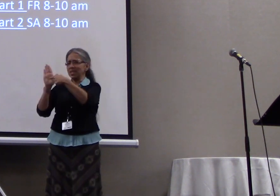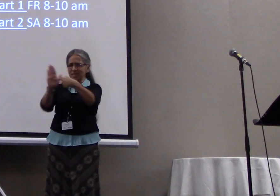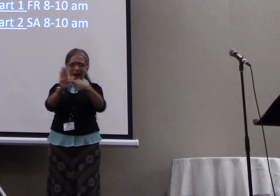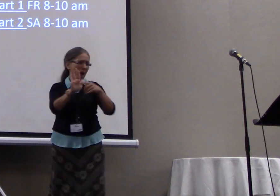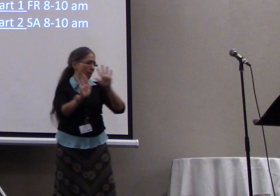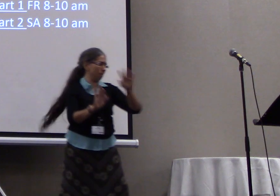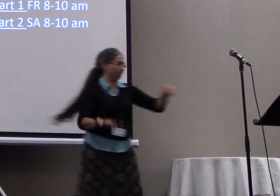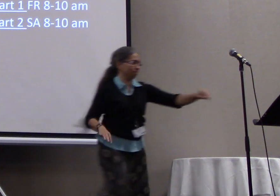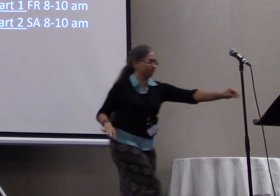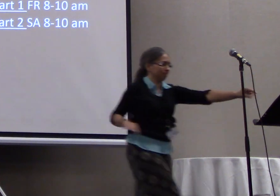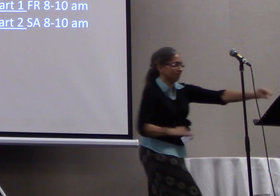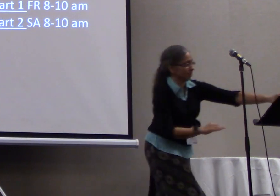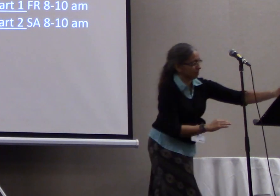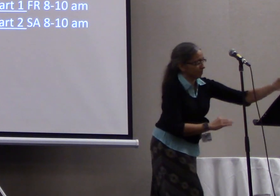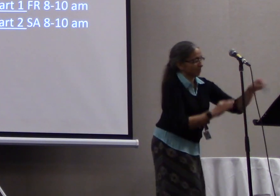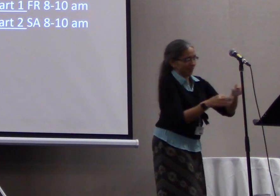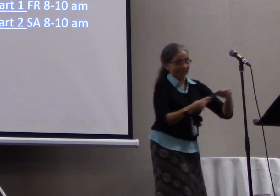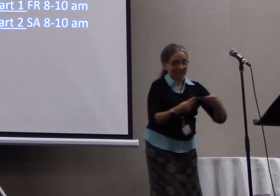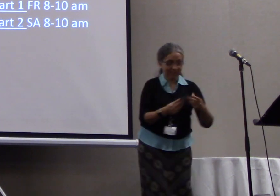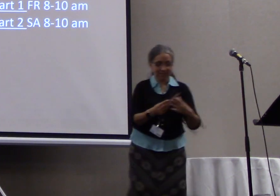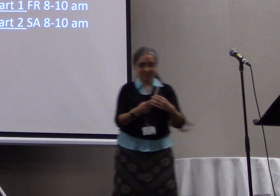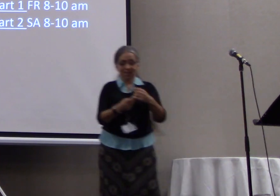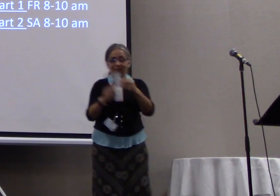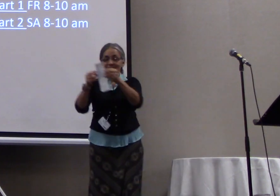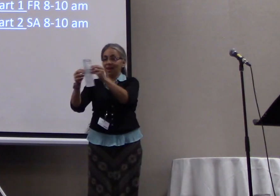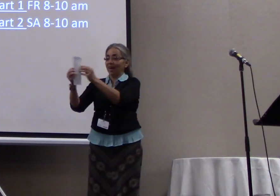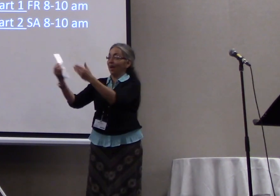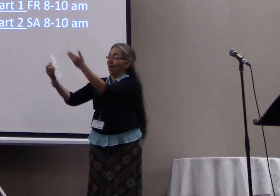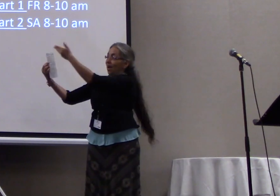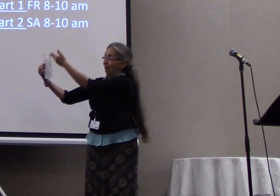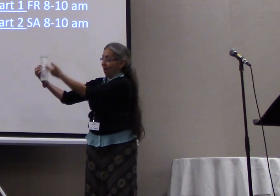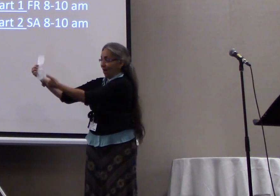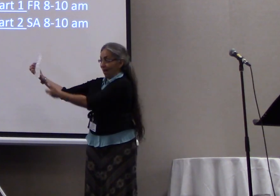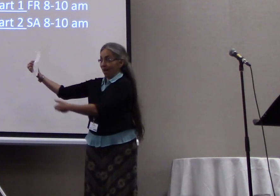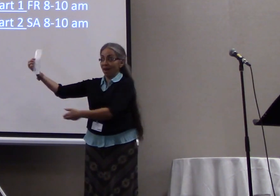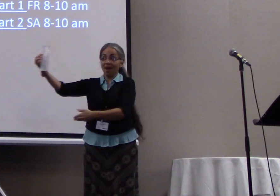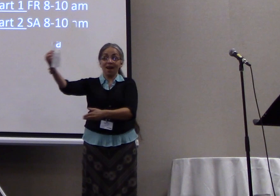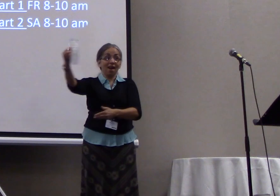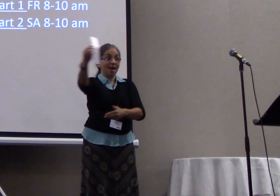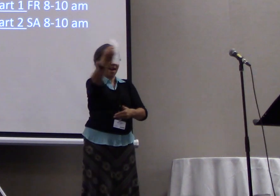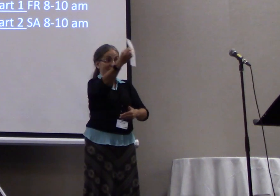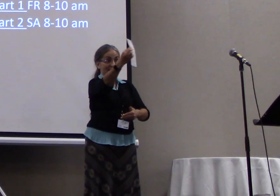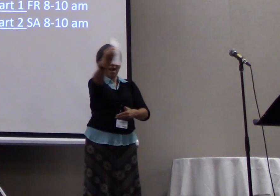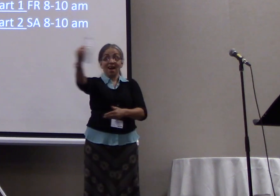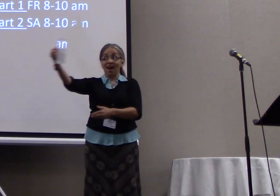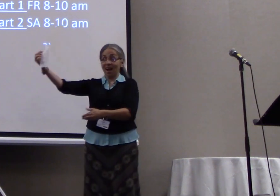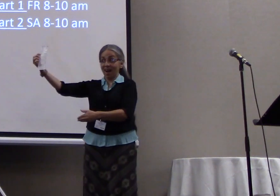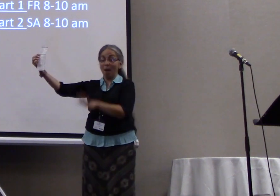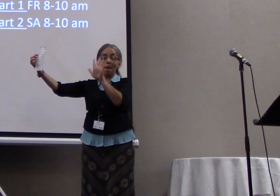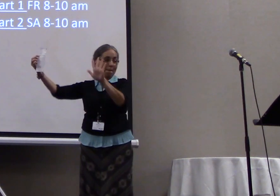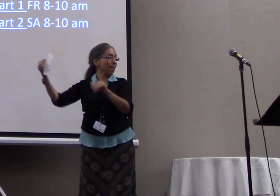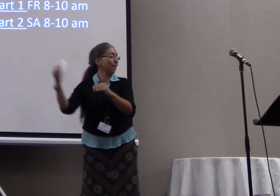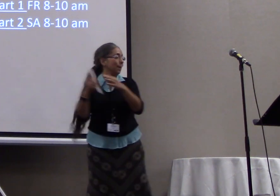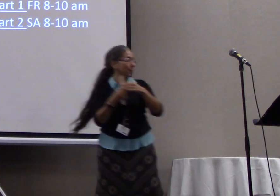if you're cooking, you would have a list of ingredients that go into something. For example, here, like on the side of a package,